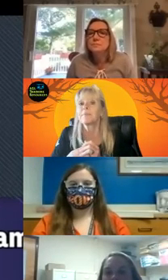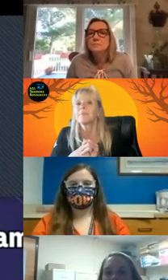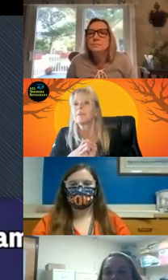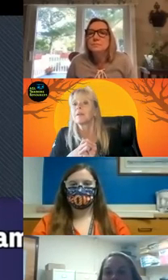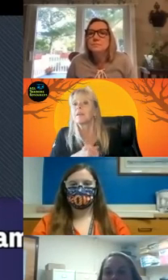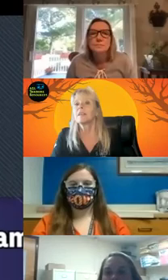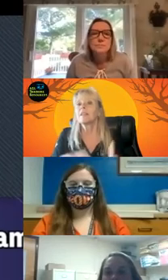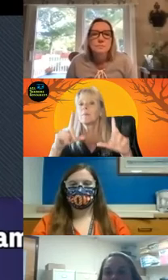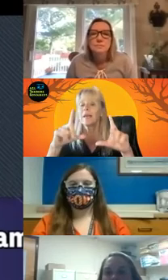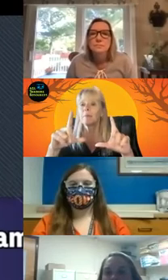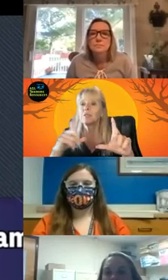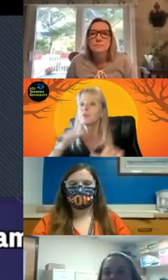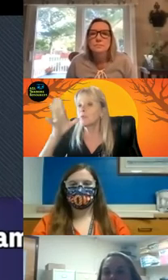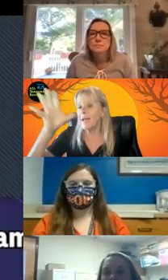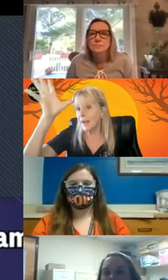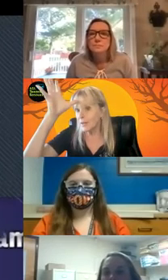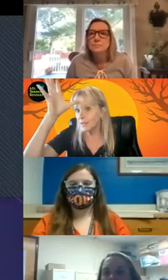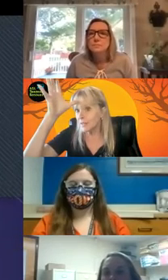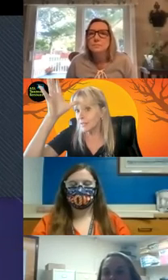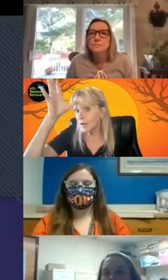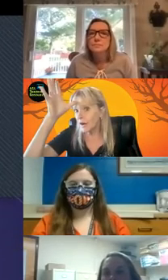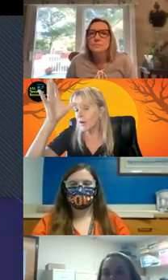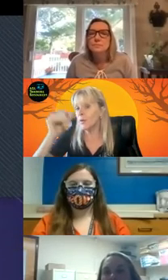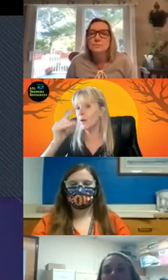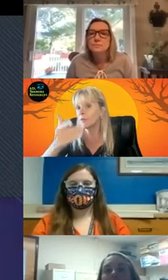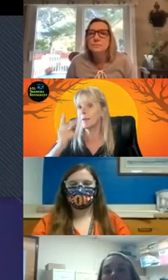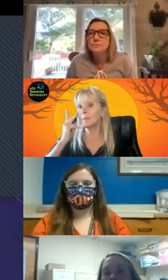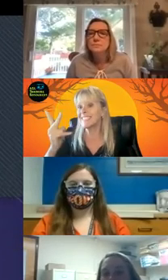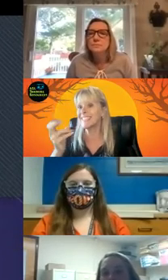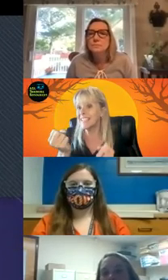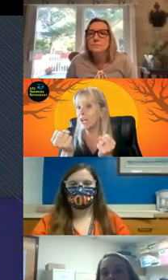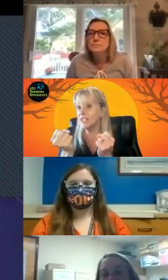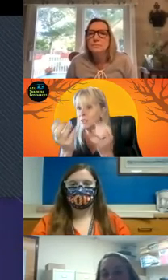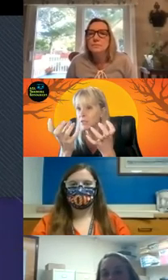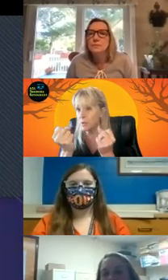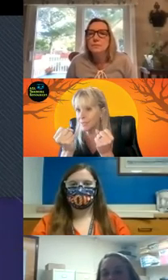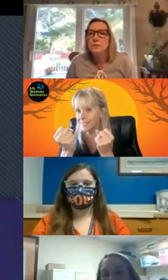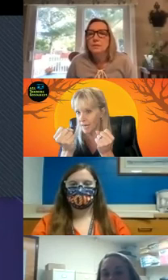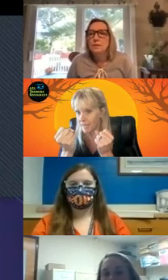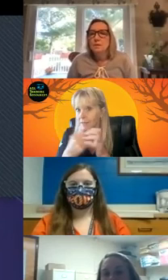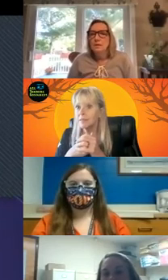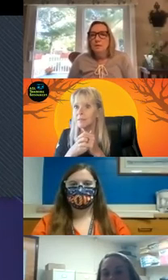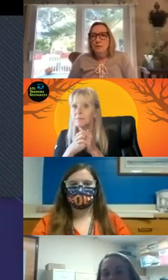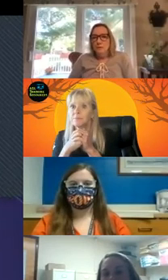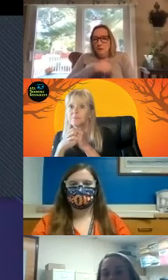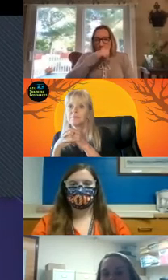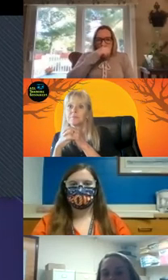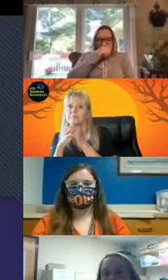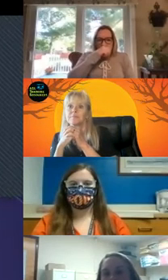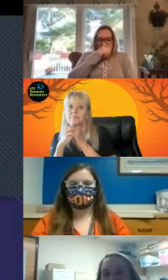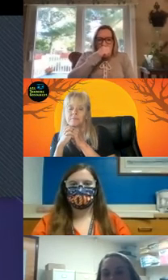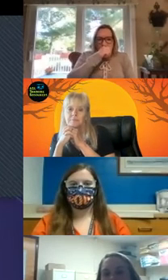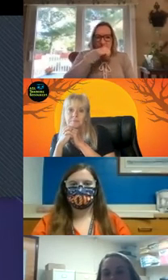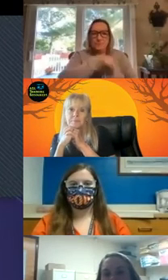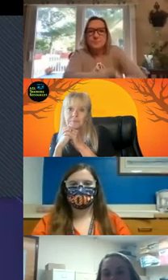can't. And then they'll be able to see the parents, or whoever be able to see.